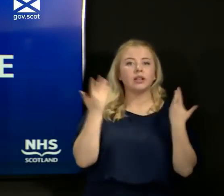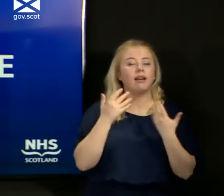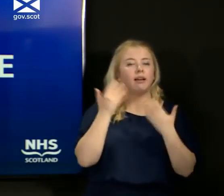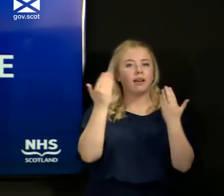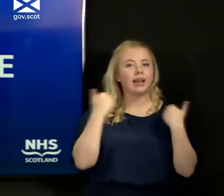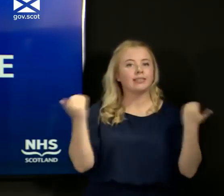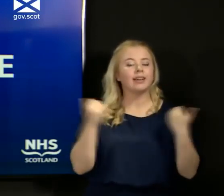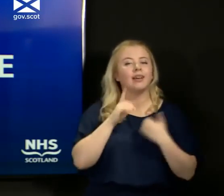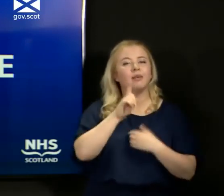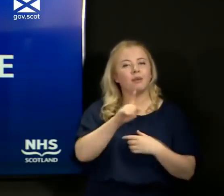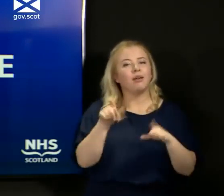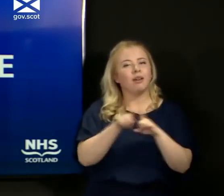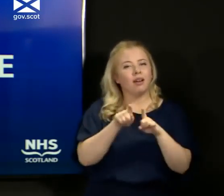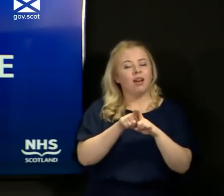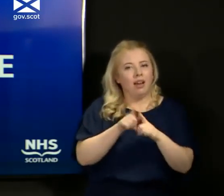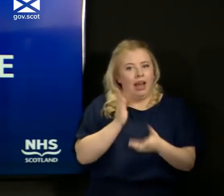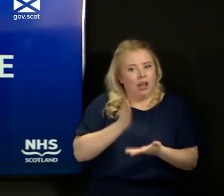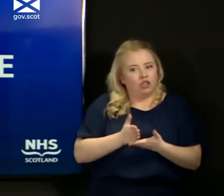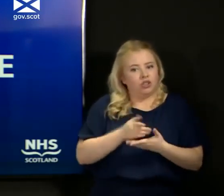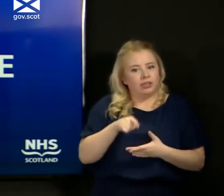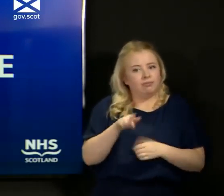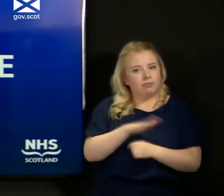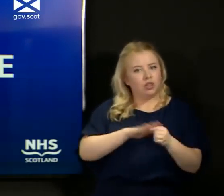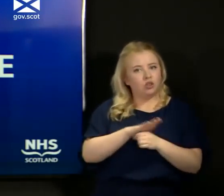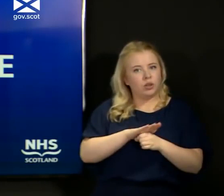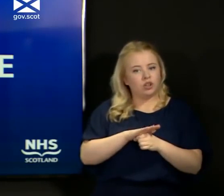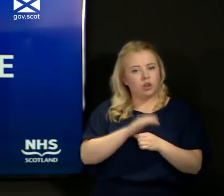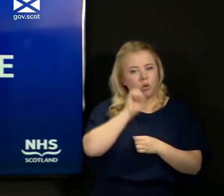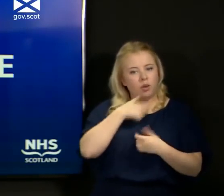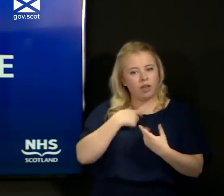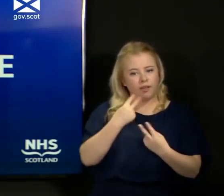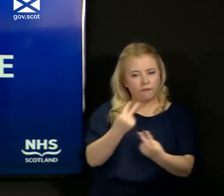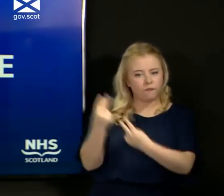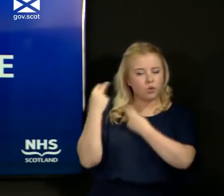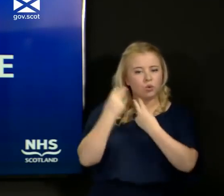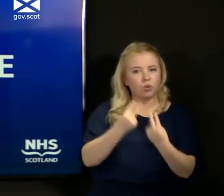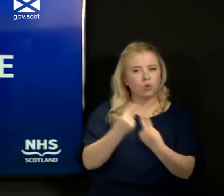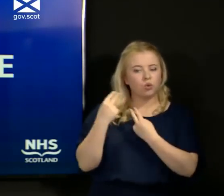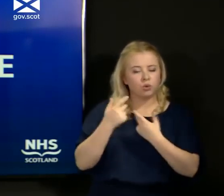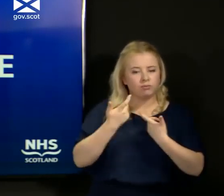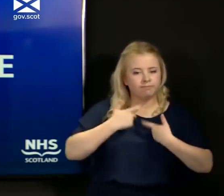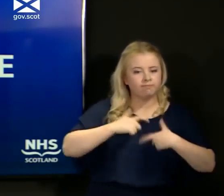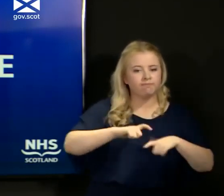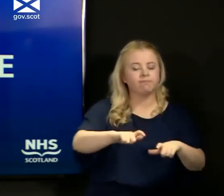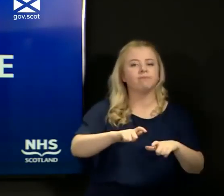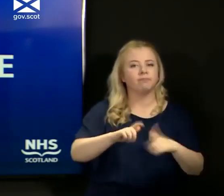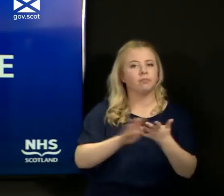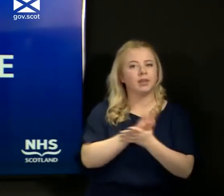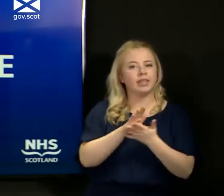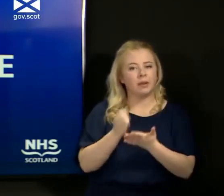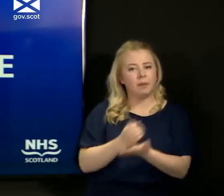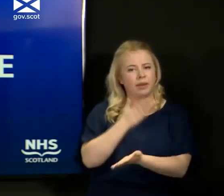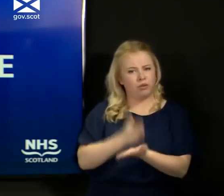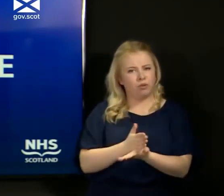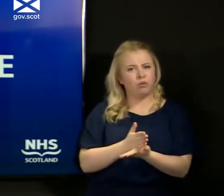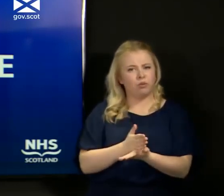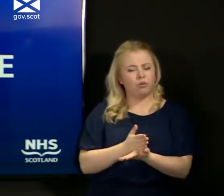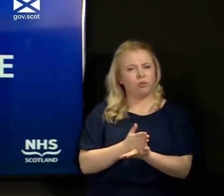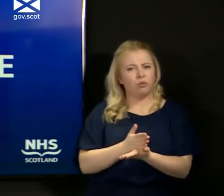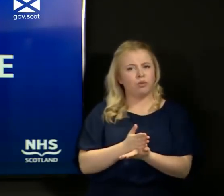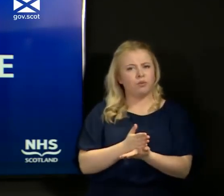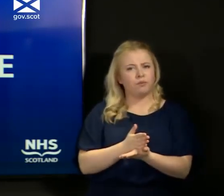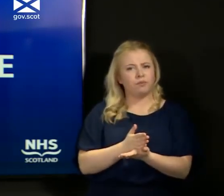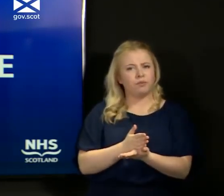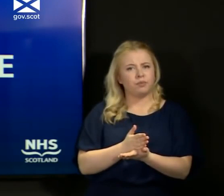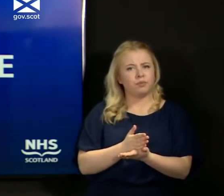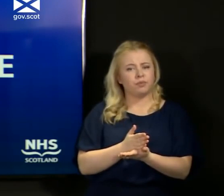exercise, but actually that we'll keep that situation constantly under review to make sure that as